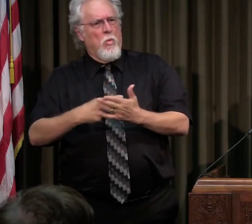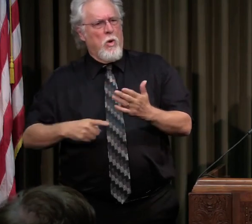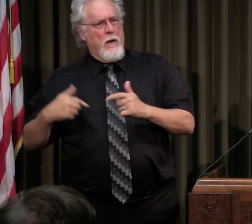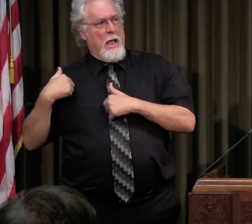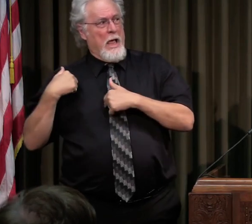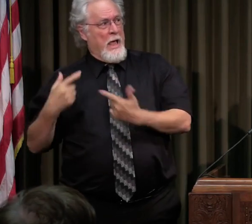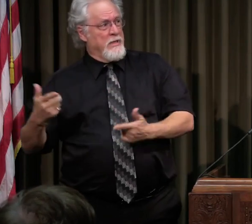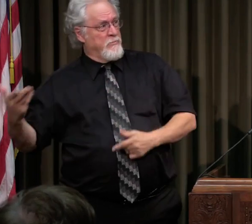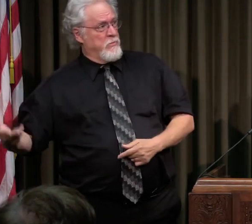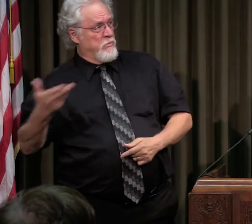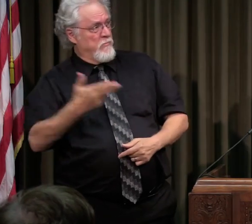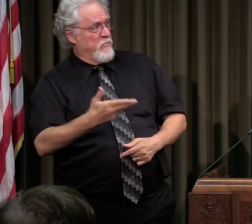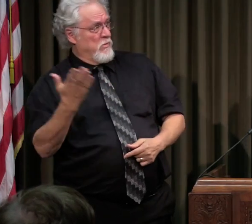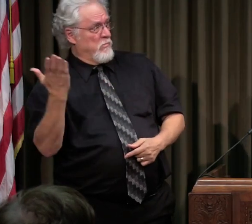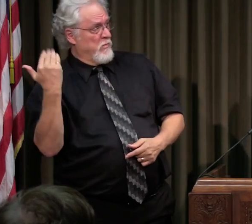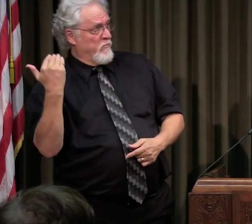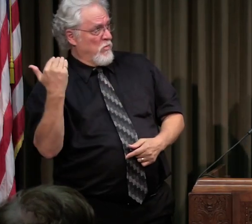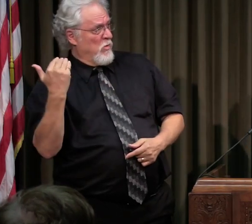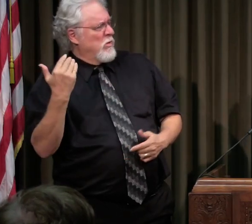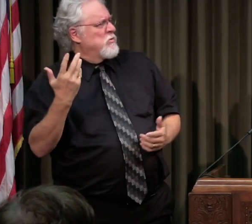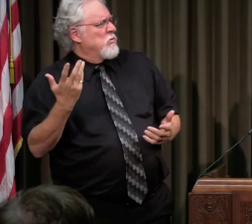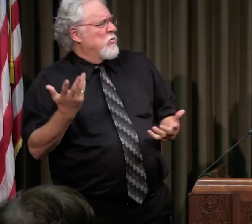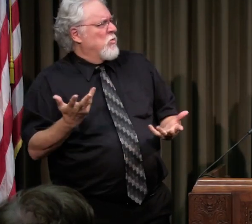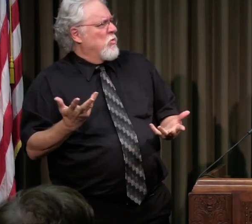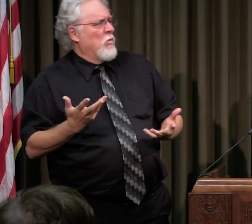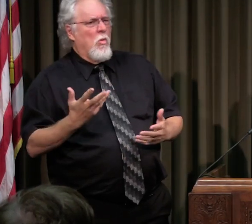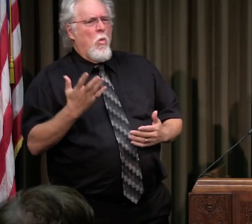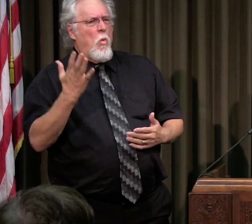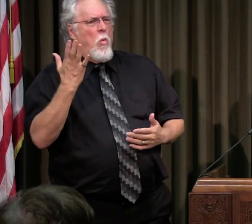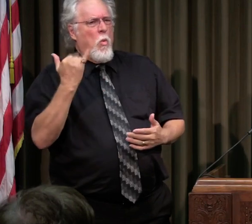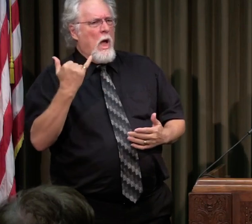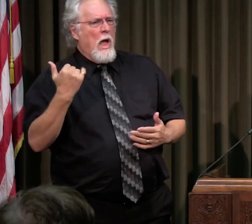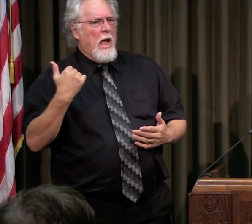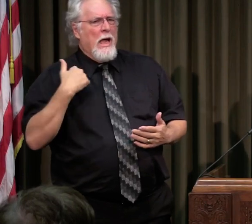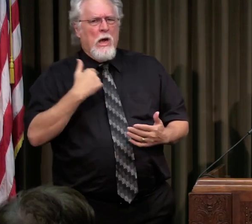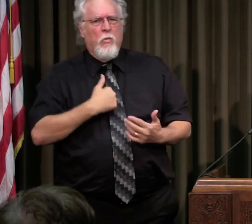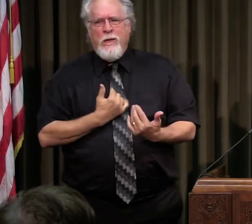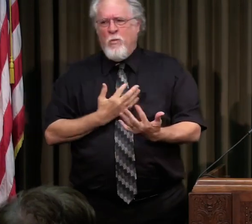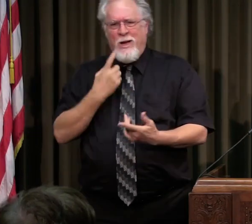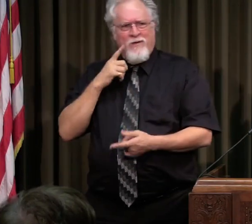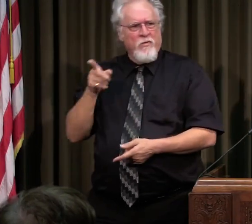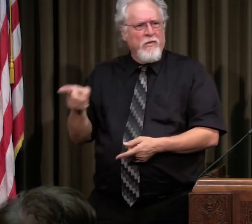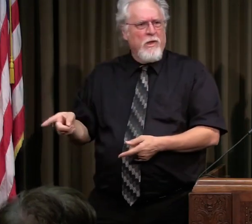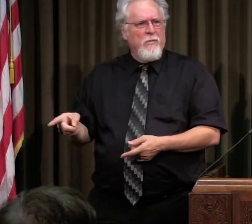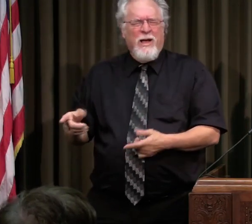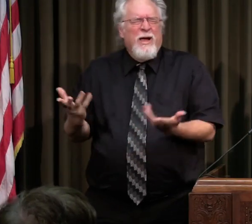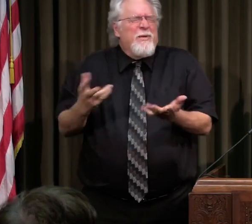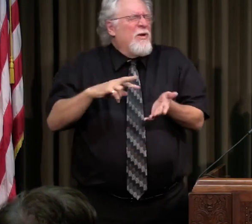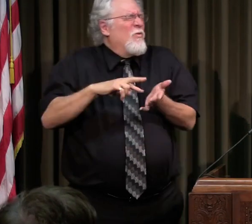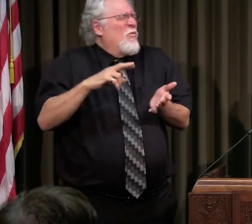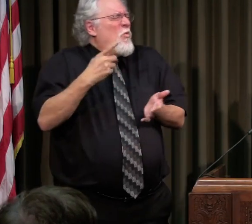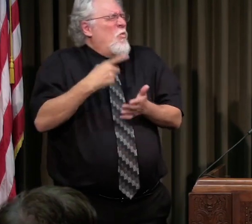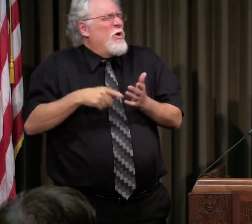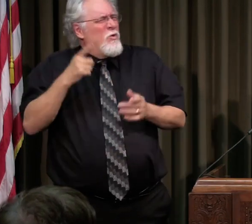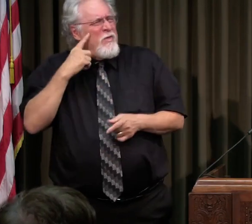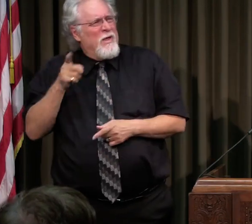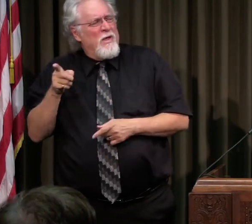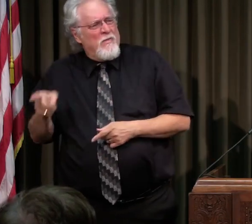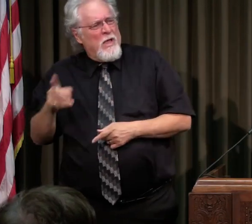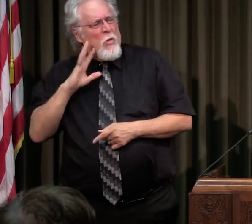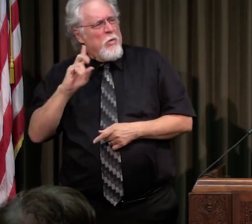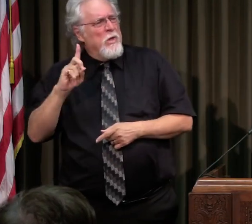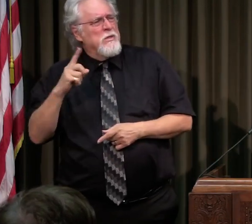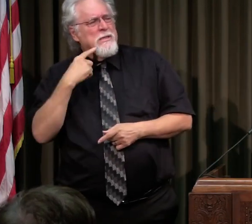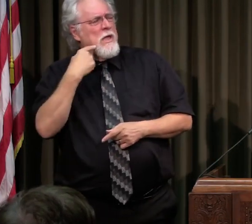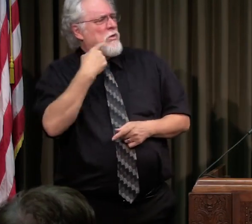has been put forward and studied before. So why are we waiting for the task force? I mean, what do you think the task force is going